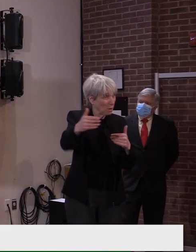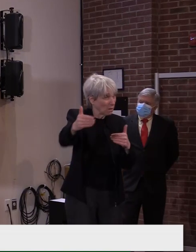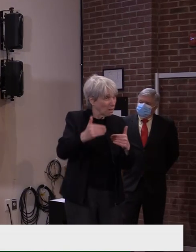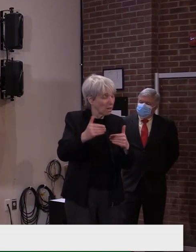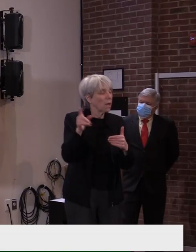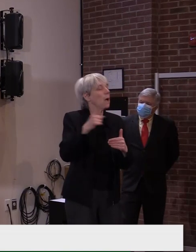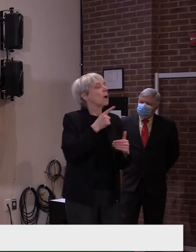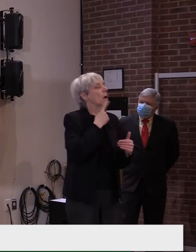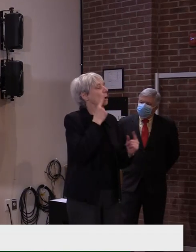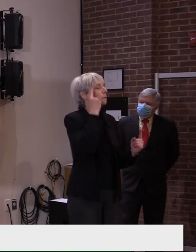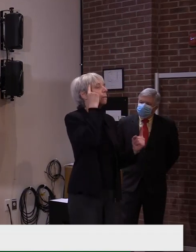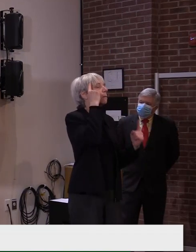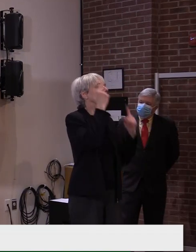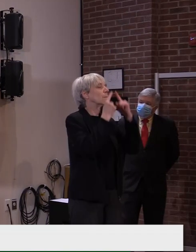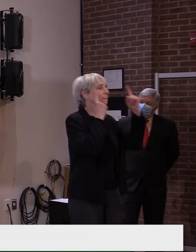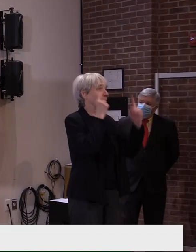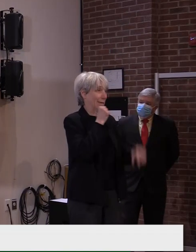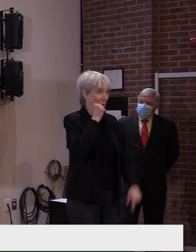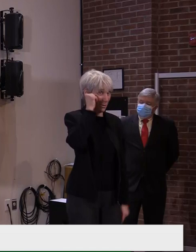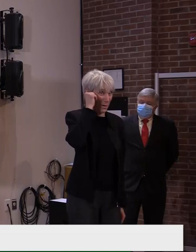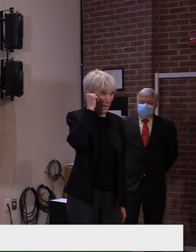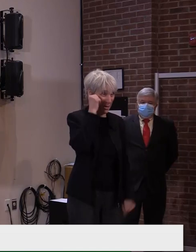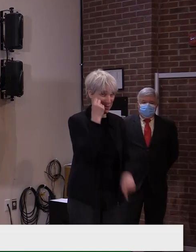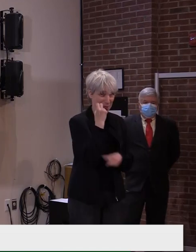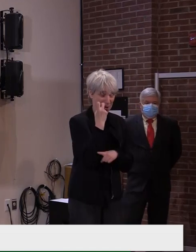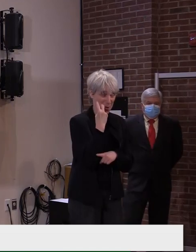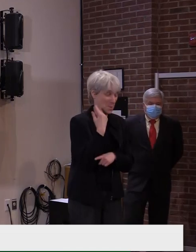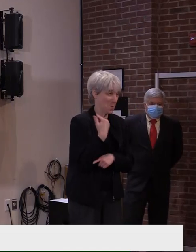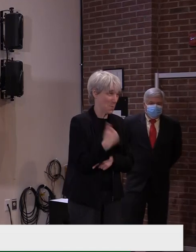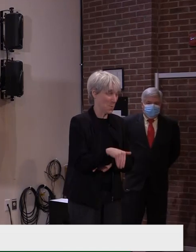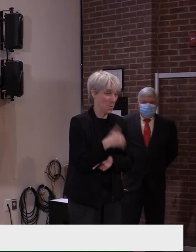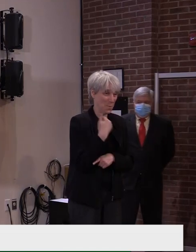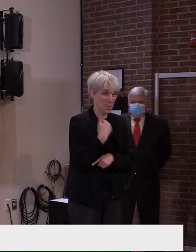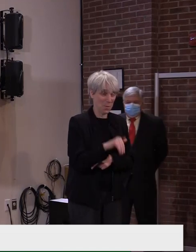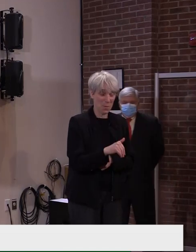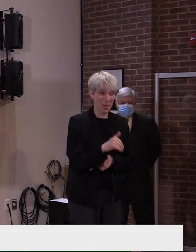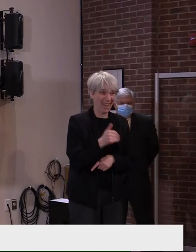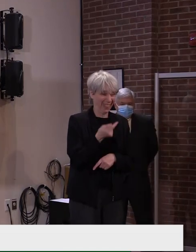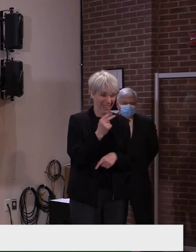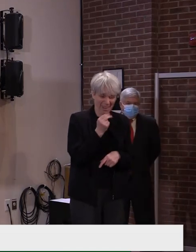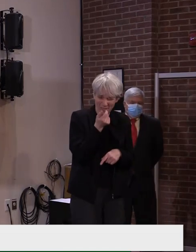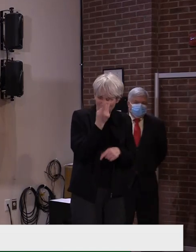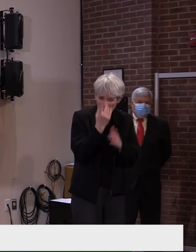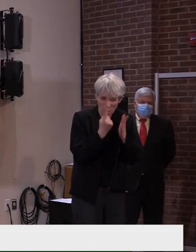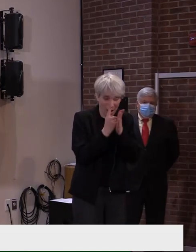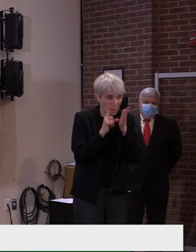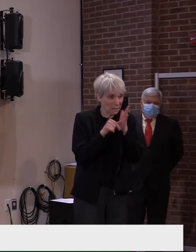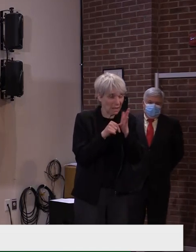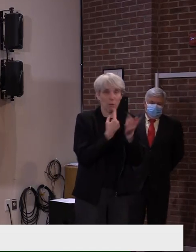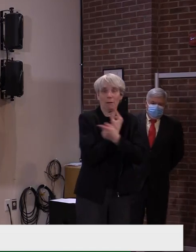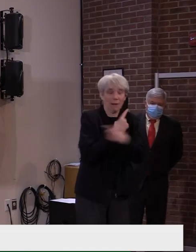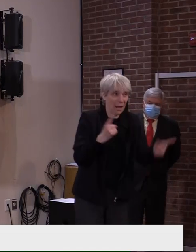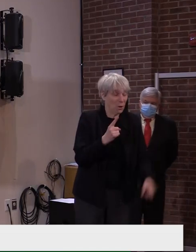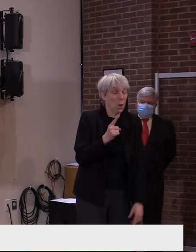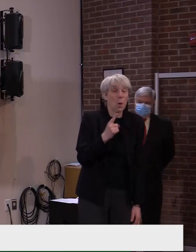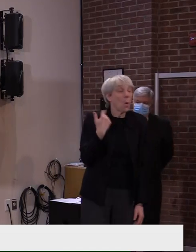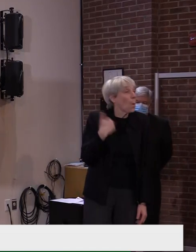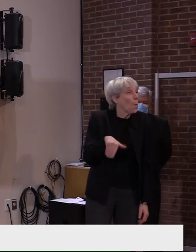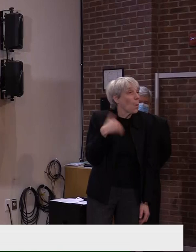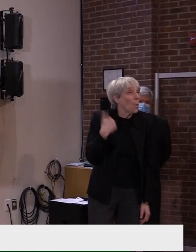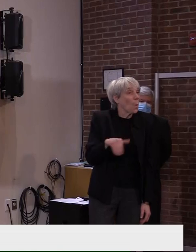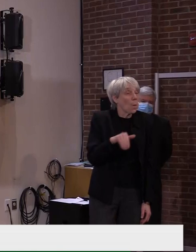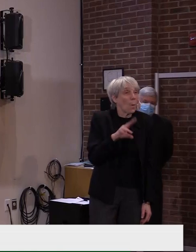were contemplating this. This was at noon. So this surprised us all last night. So again, we just